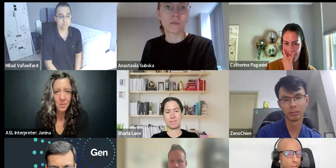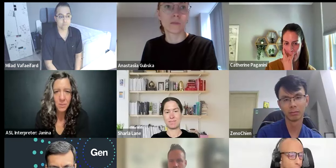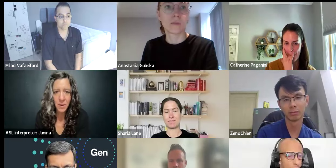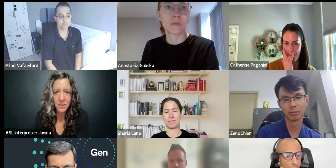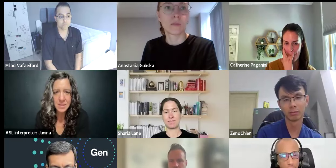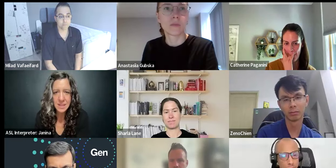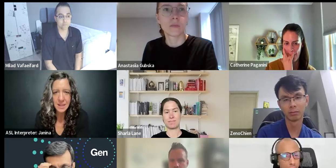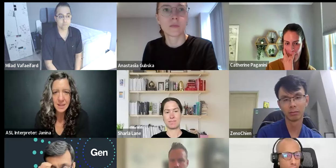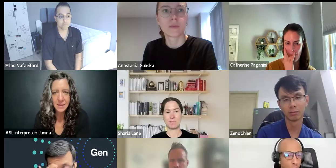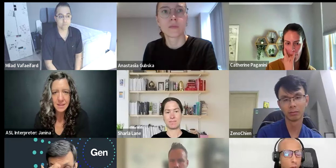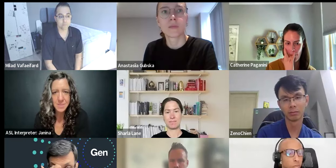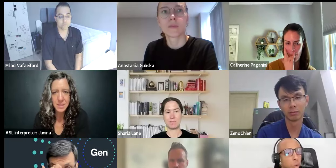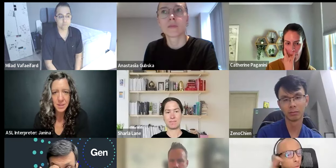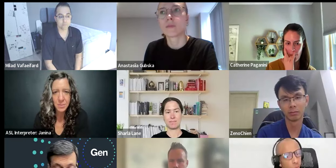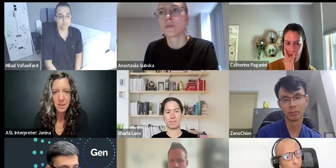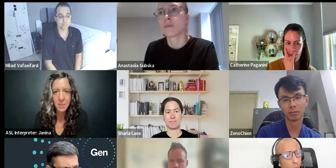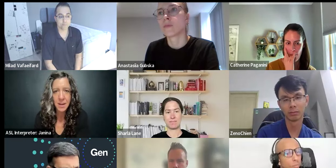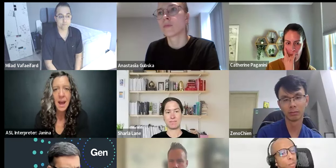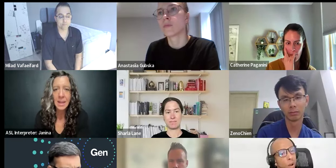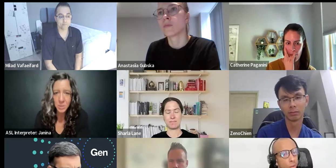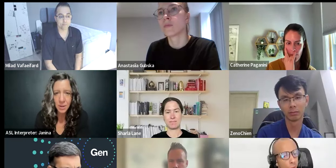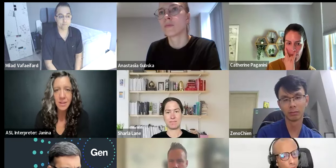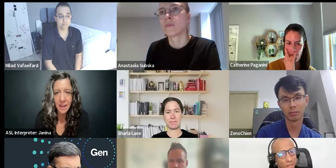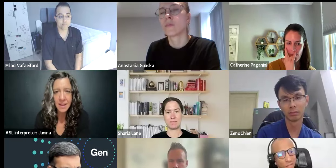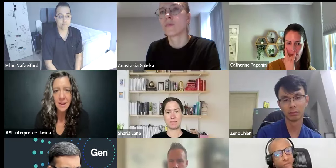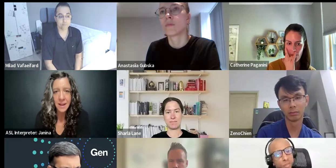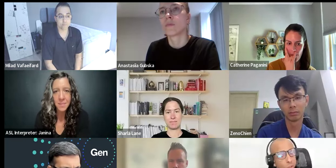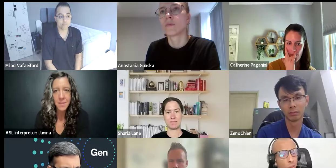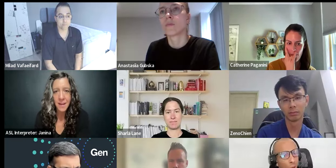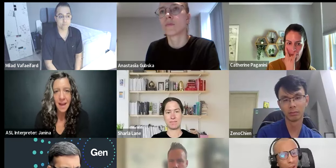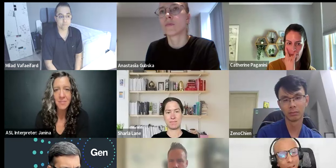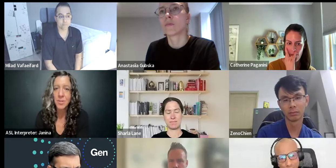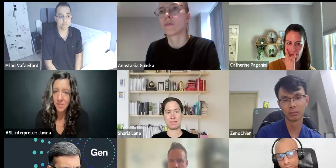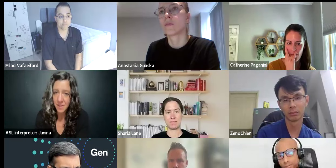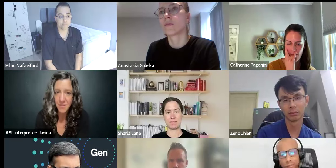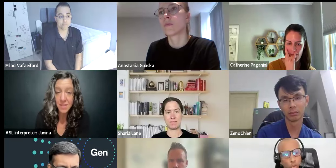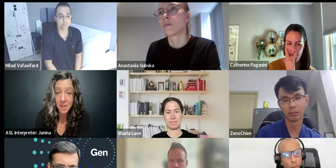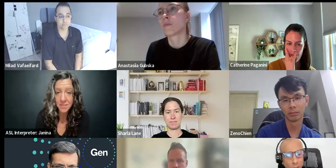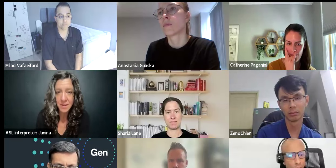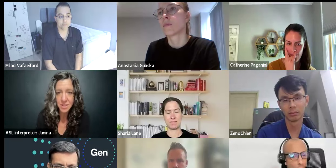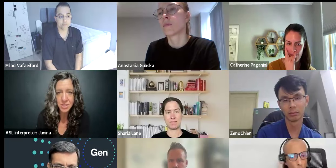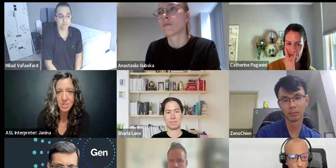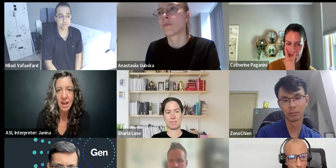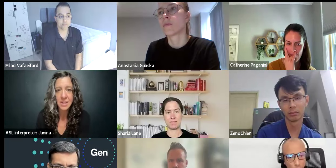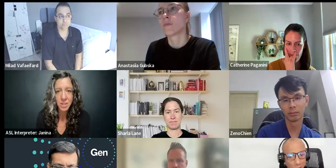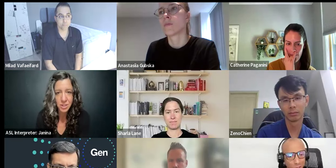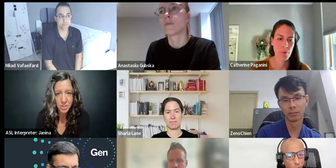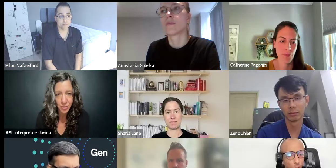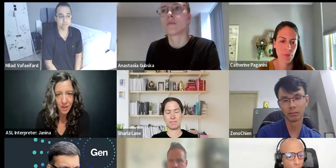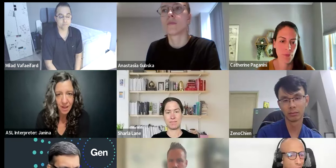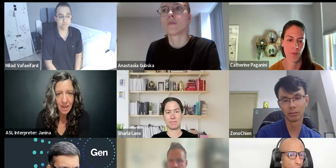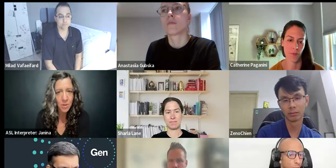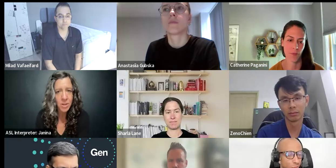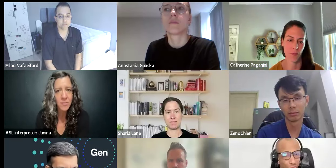I forget what we call this this particular meeting, but I joined and after the event finished, I took